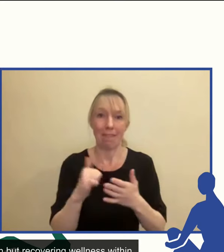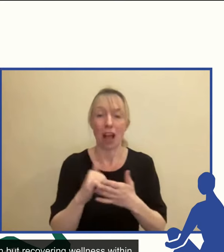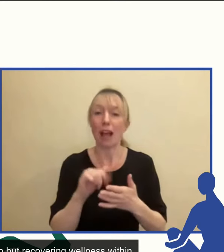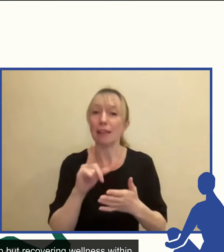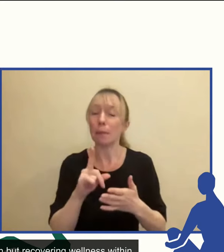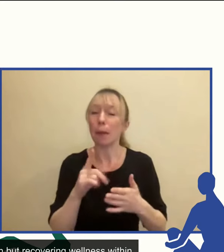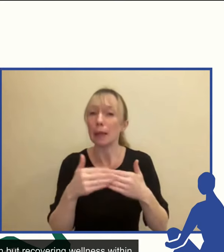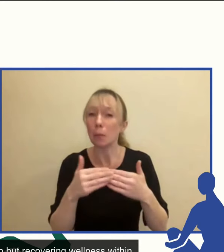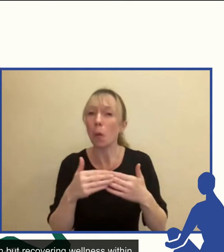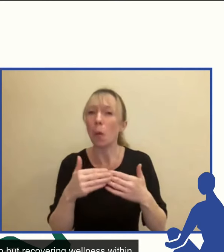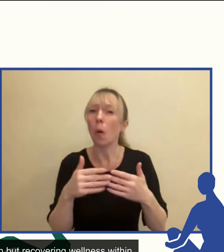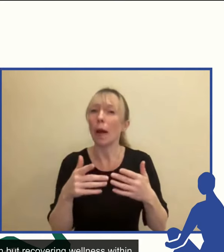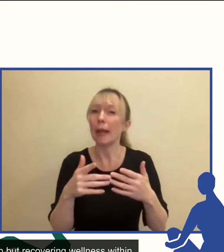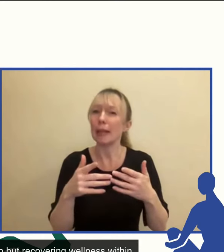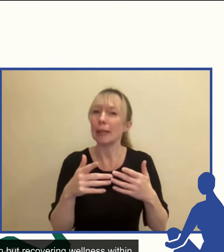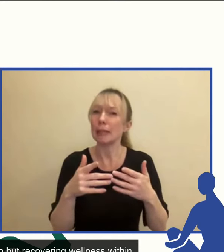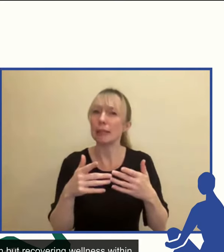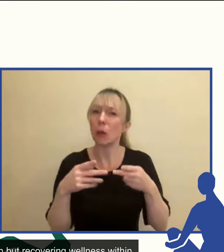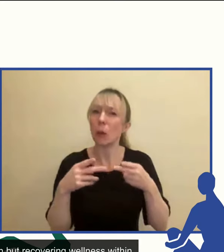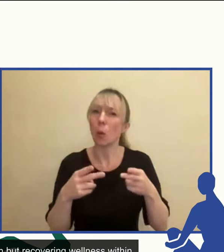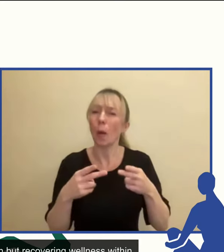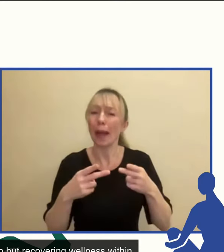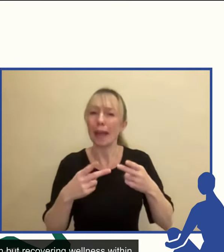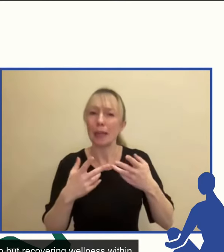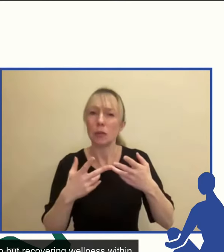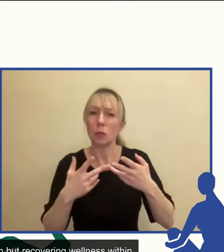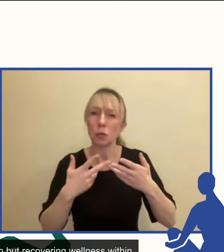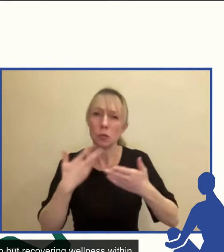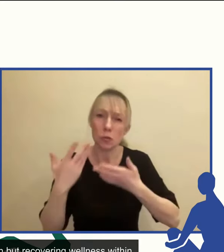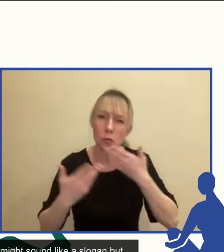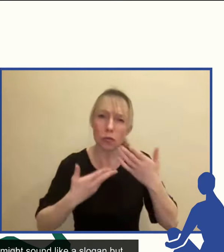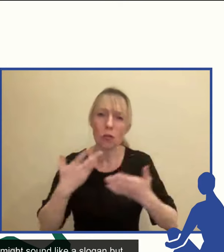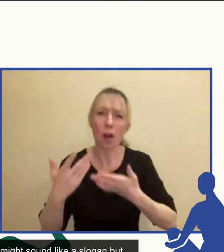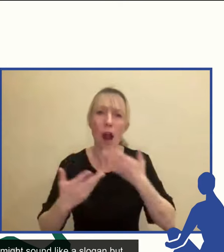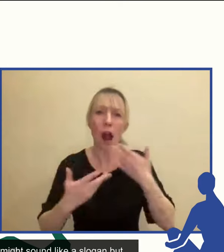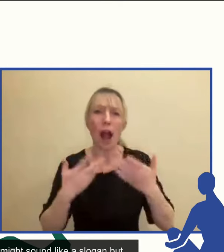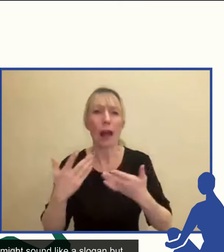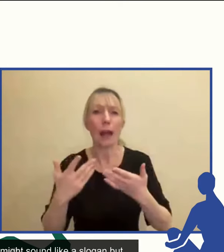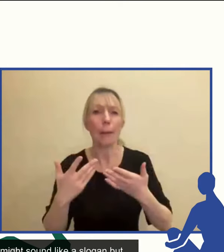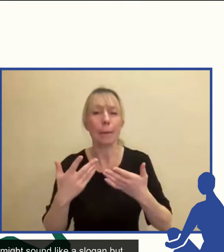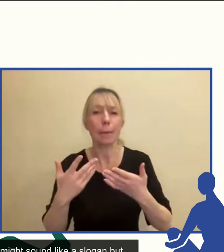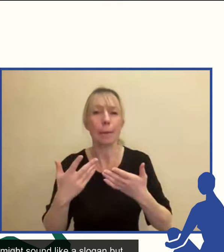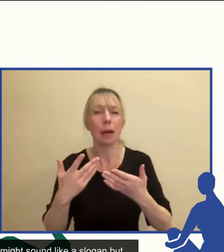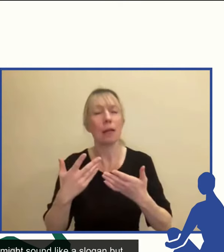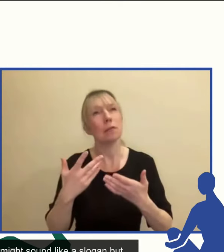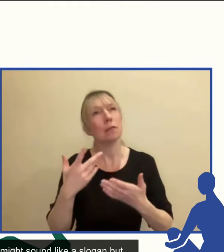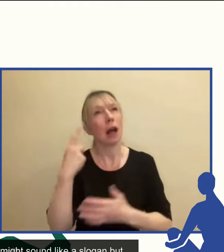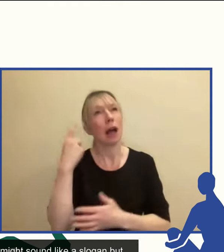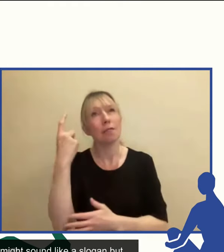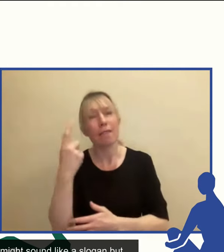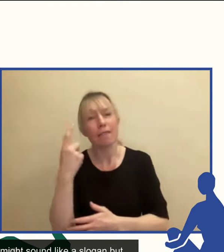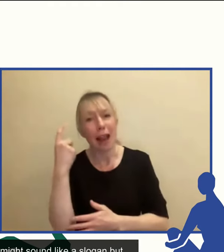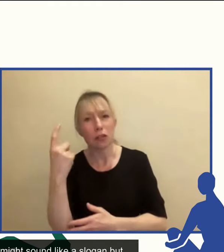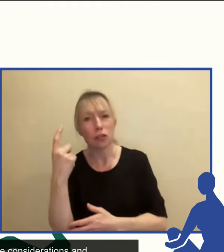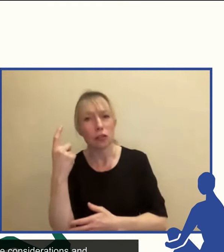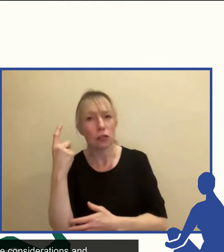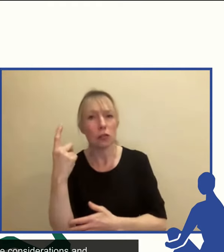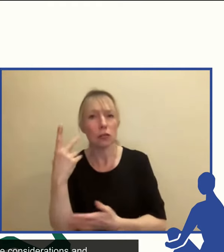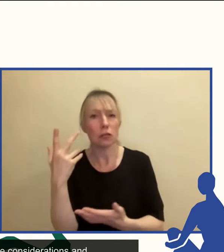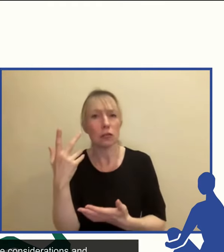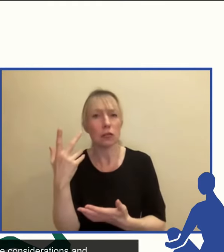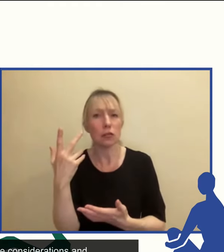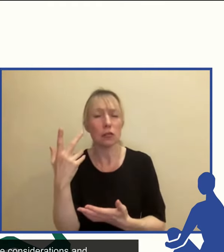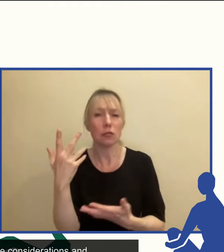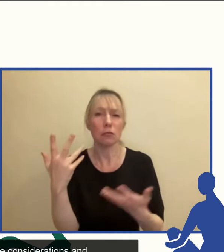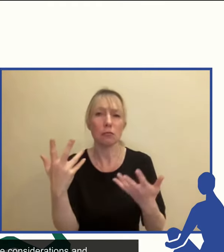recipe, if you like, for opening up existential considerations and reflections of the sort that you